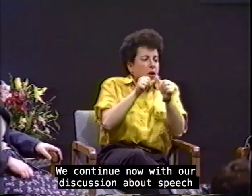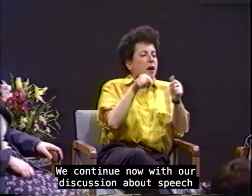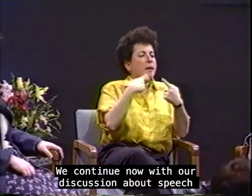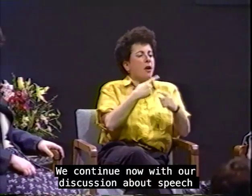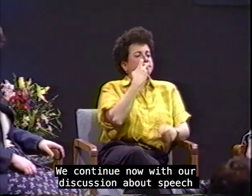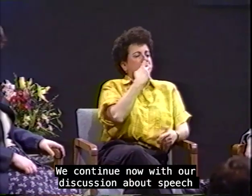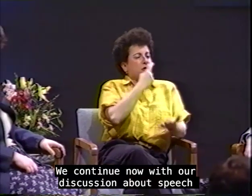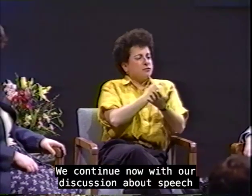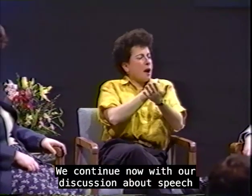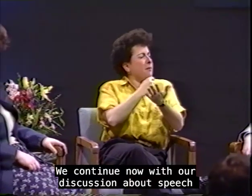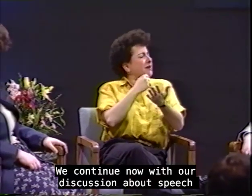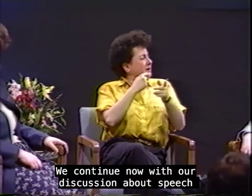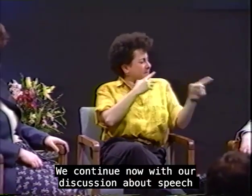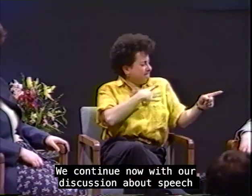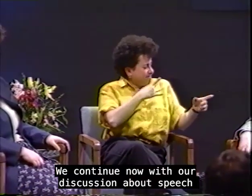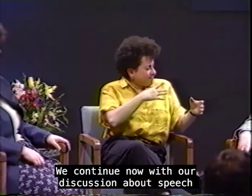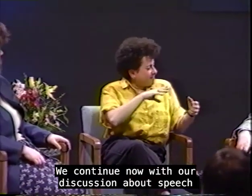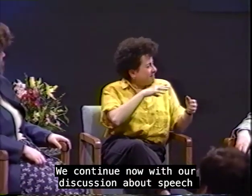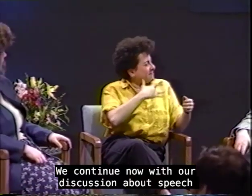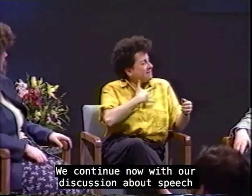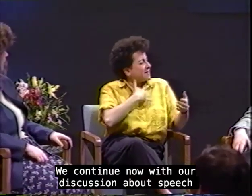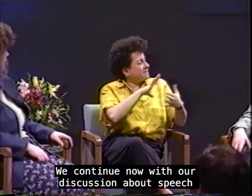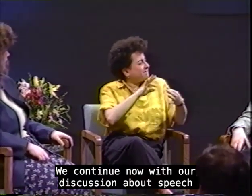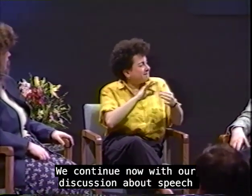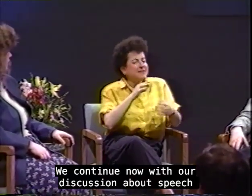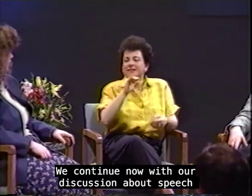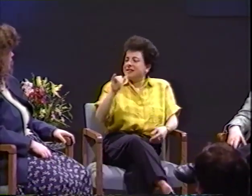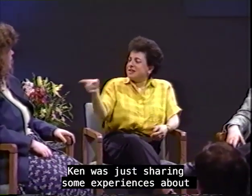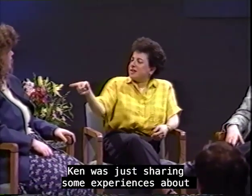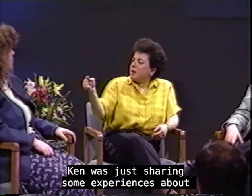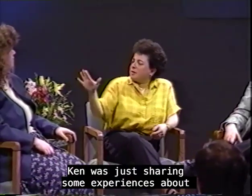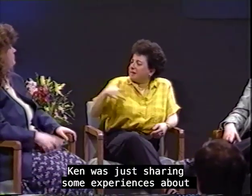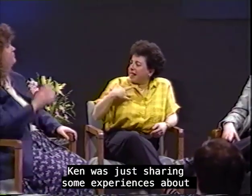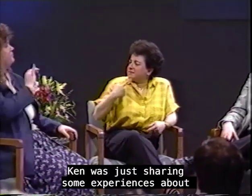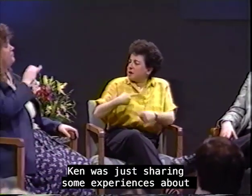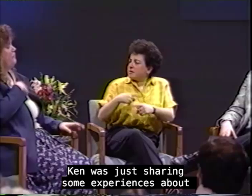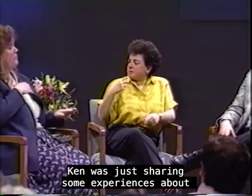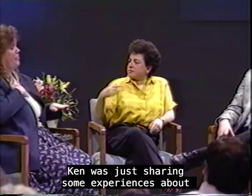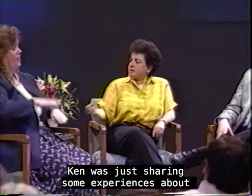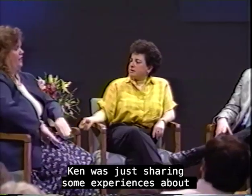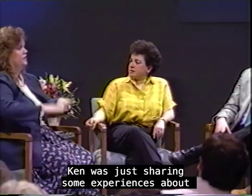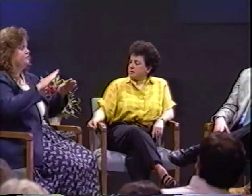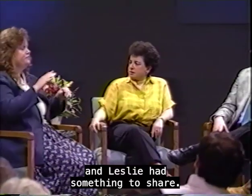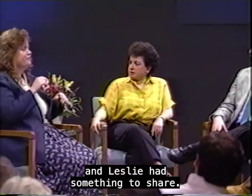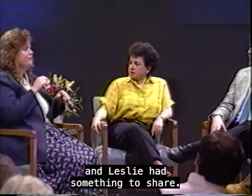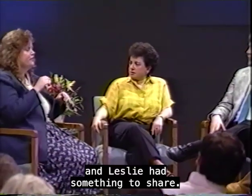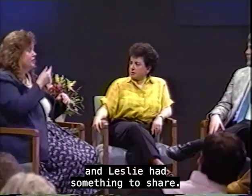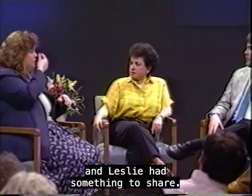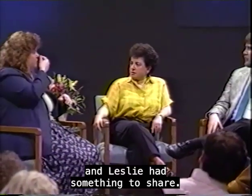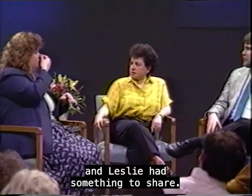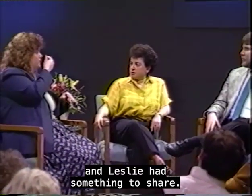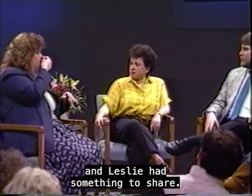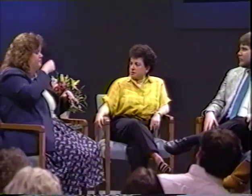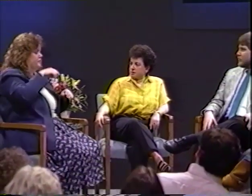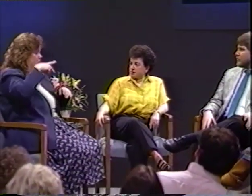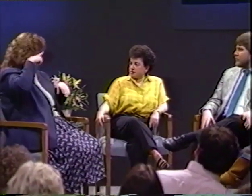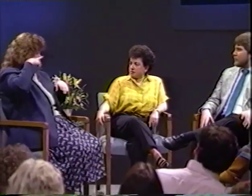We'll continue now with our discussion about speech therapy. Ken was just sharing some experiences about that, and Leslie had something to share.